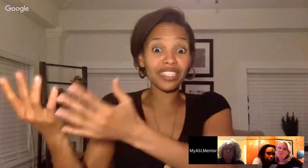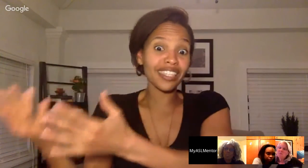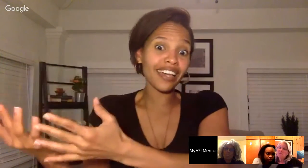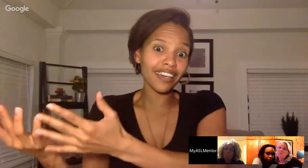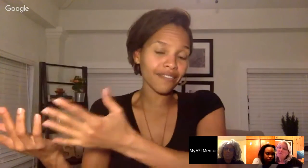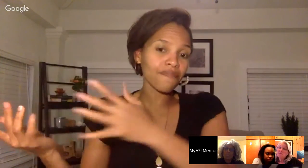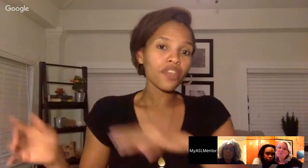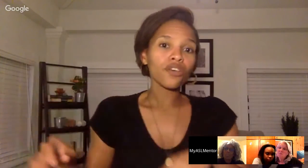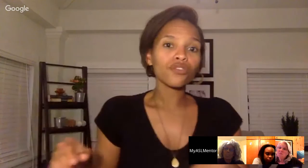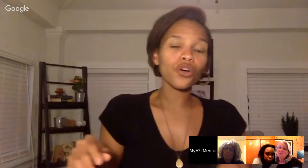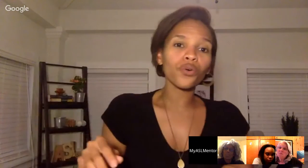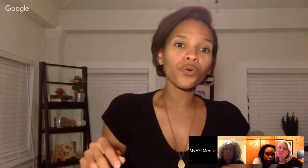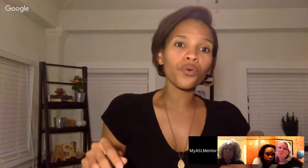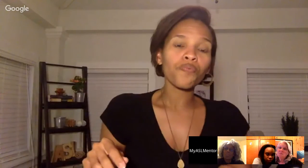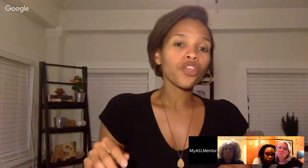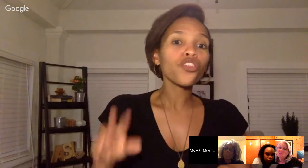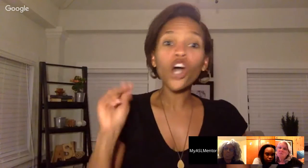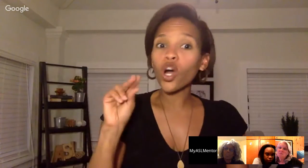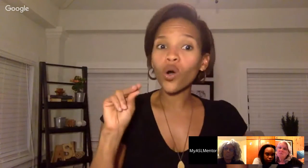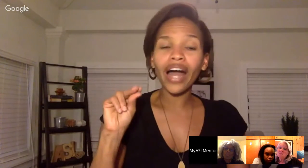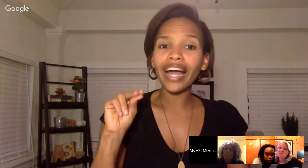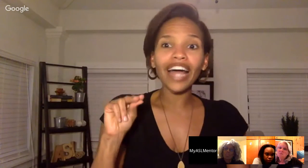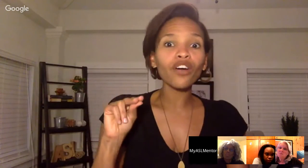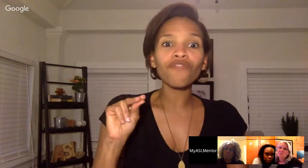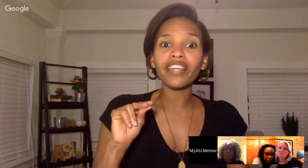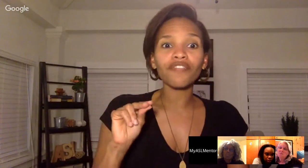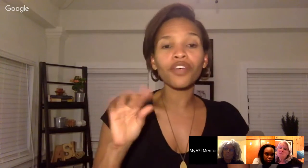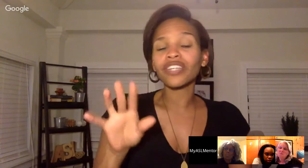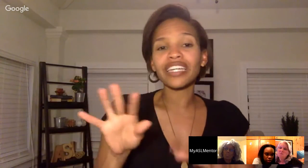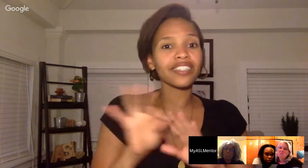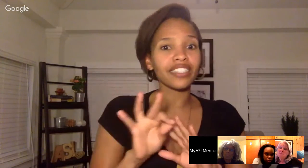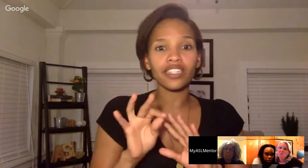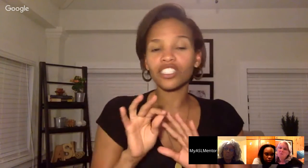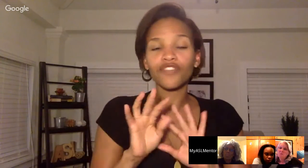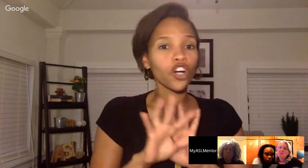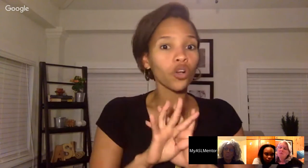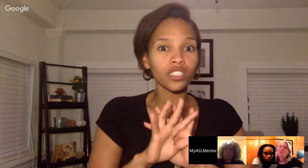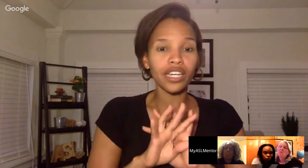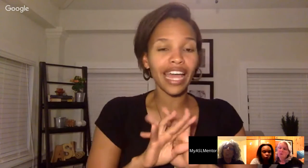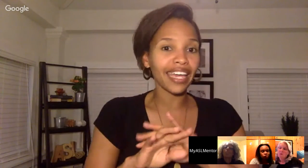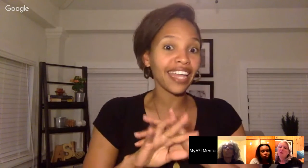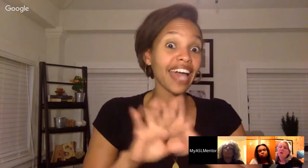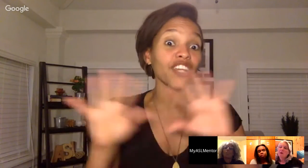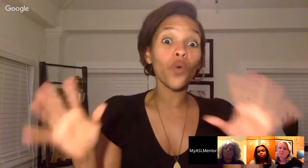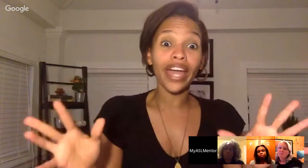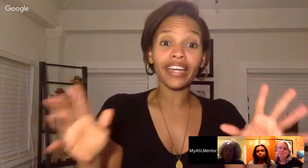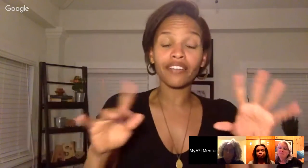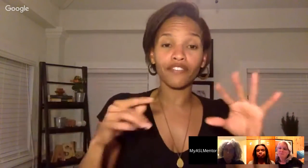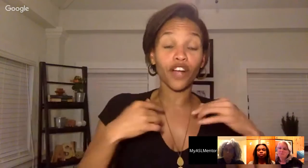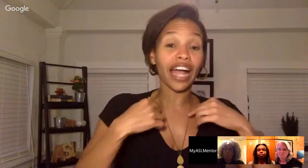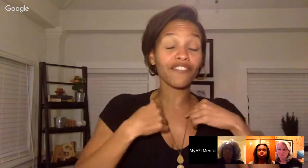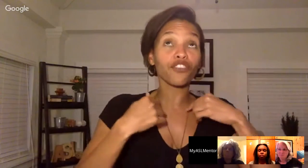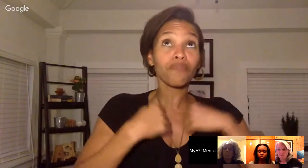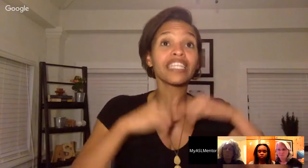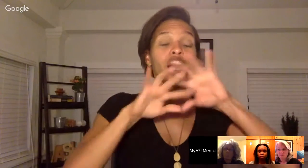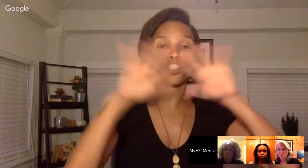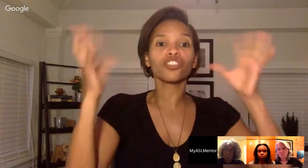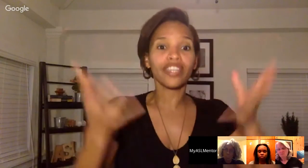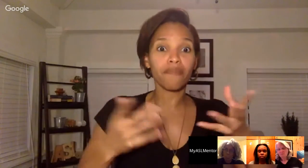person's saying. So no, I don't find the videos that I select difficult in any way for me to understand